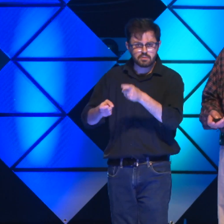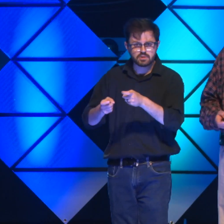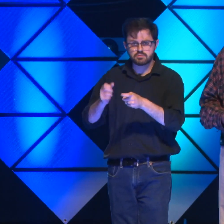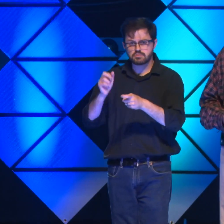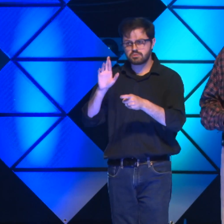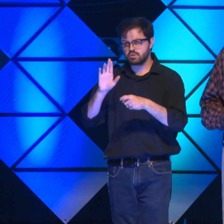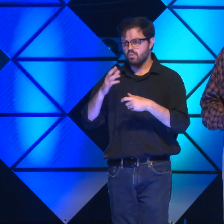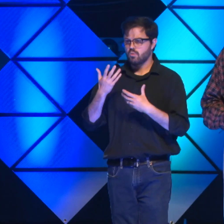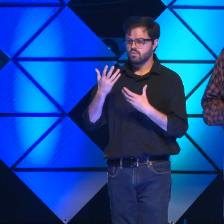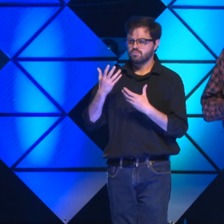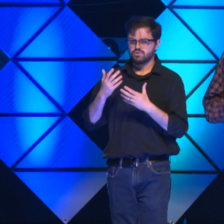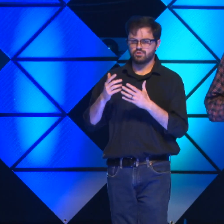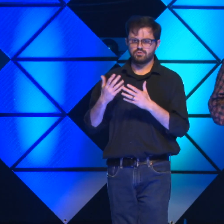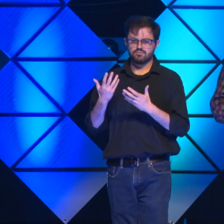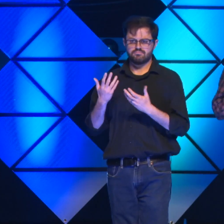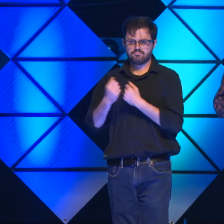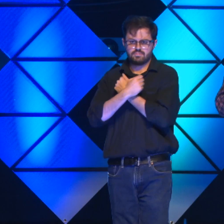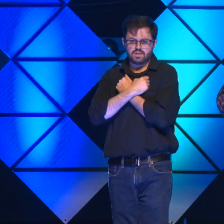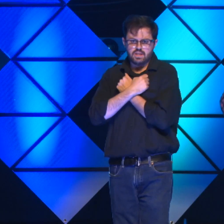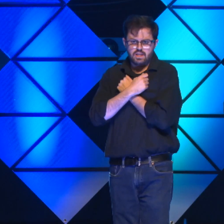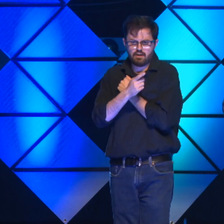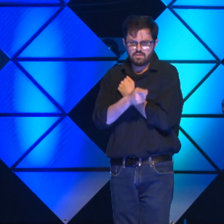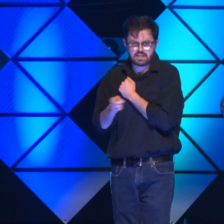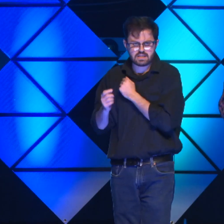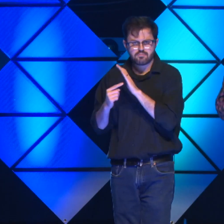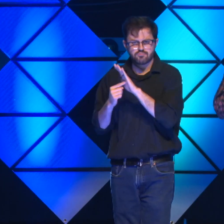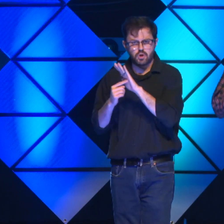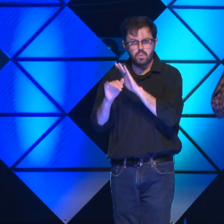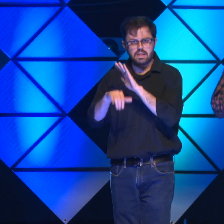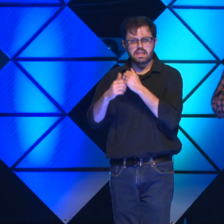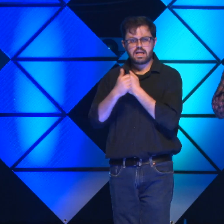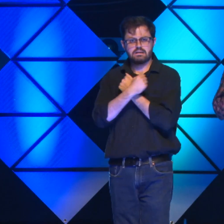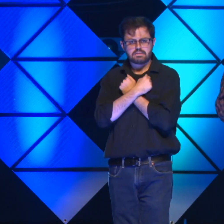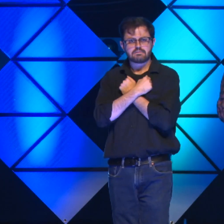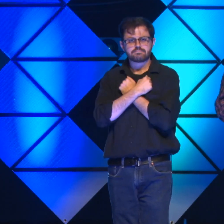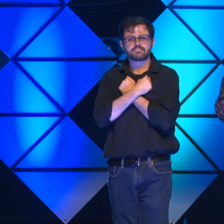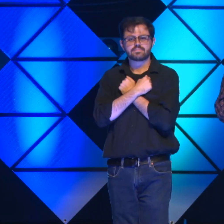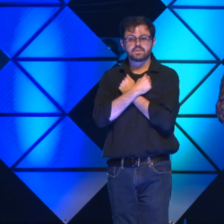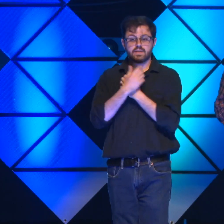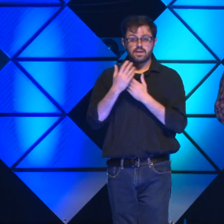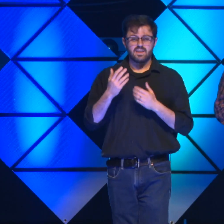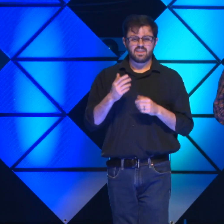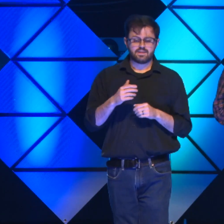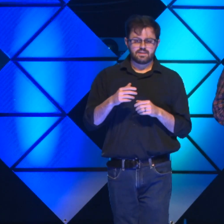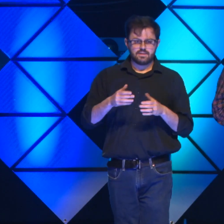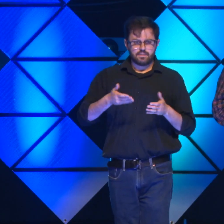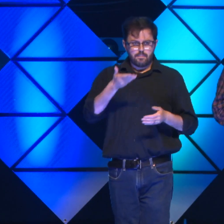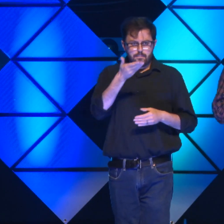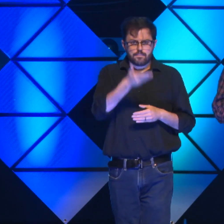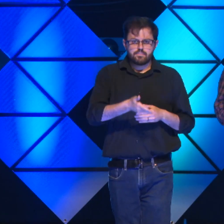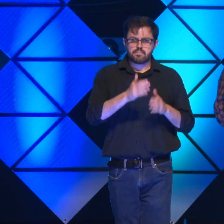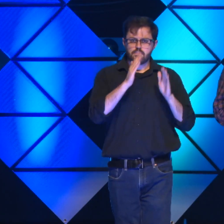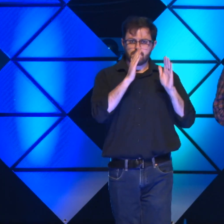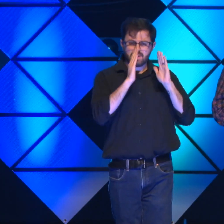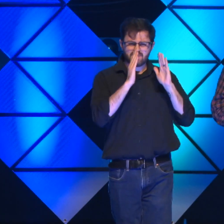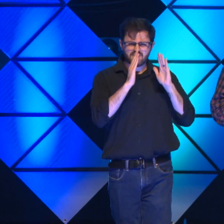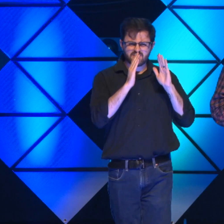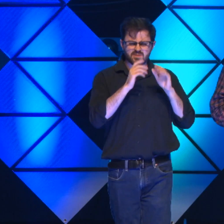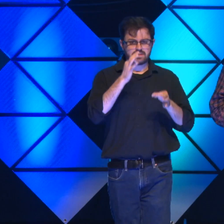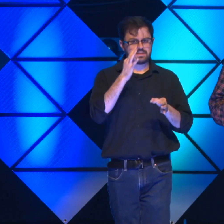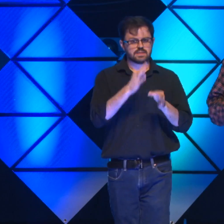showing love. Being present can be as simple as caring enough to be